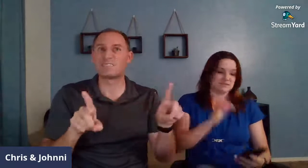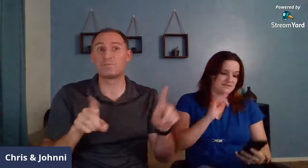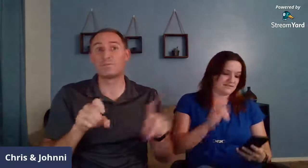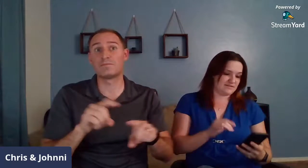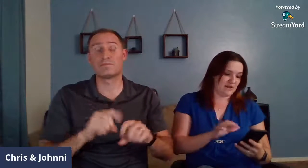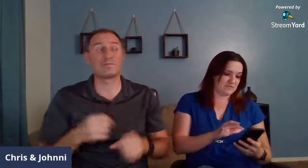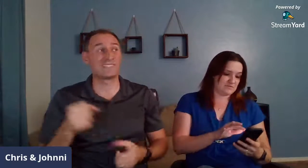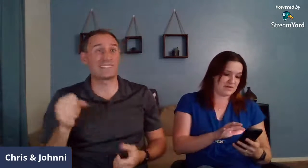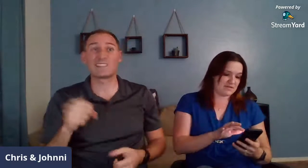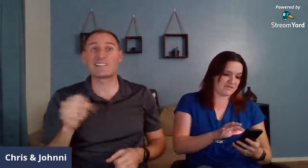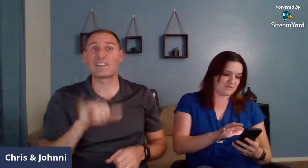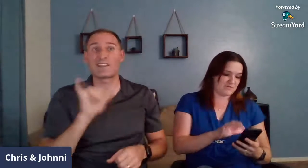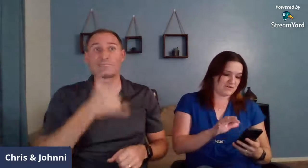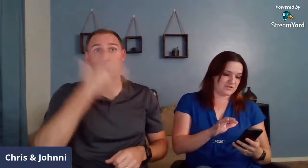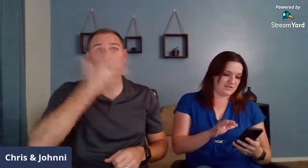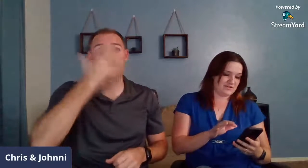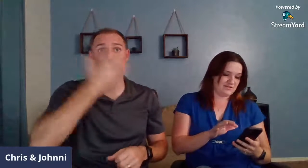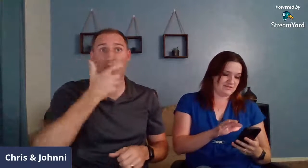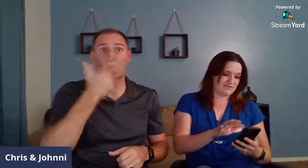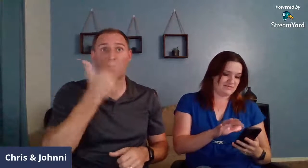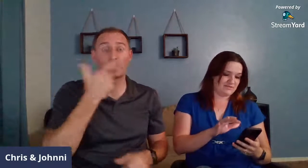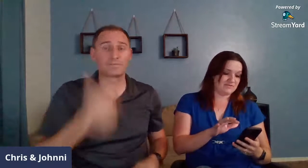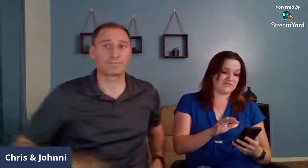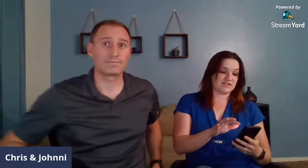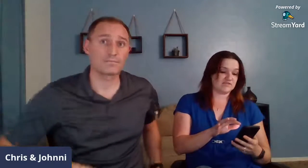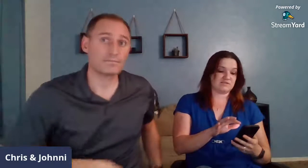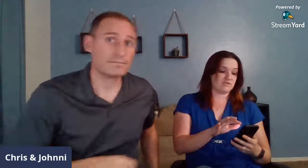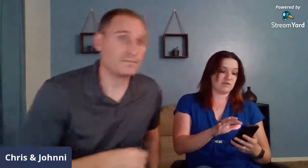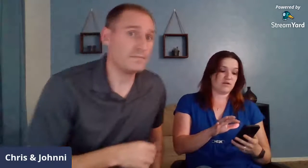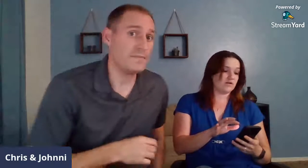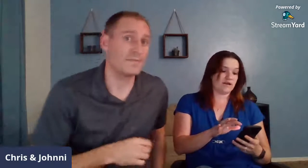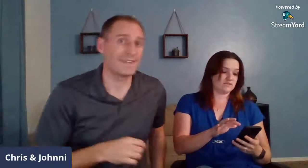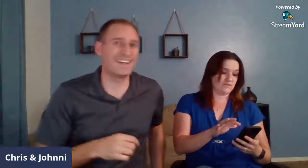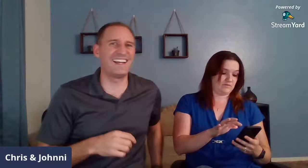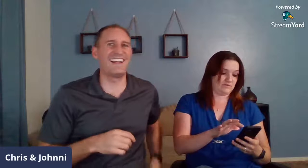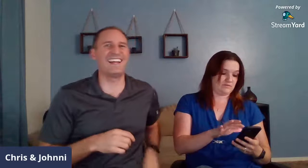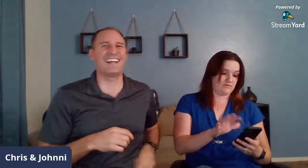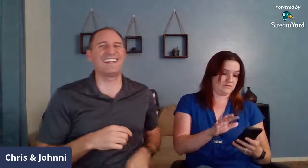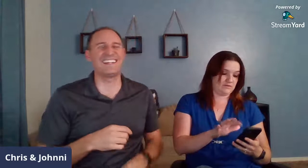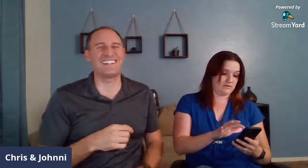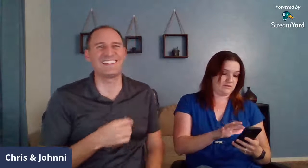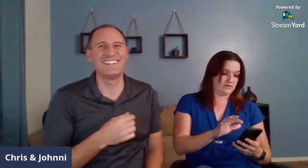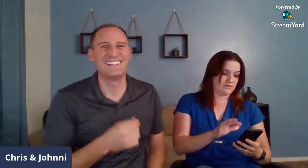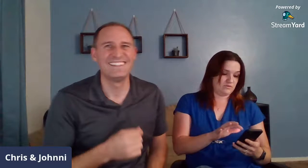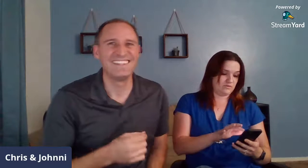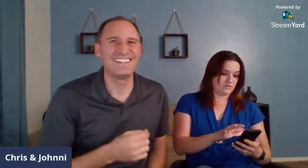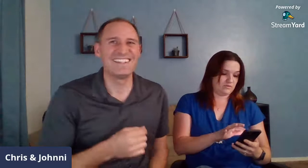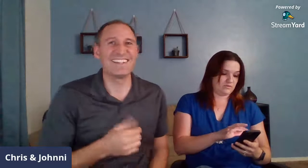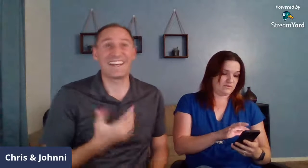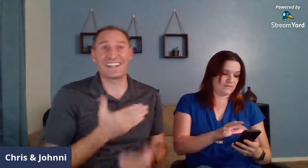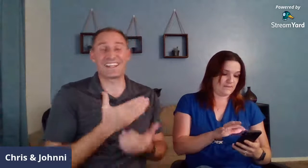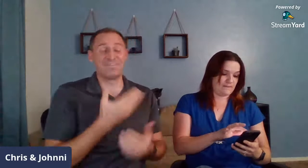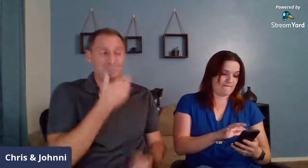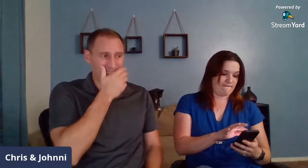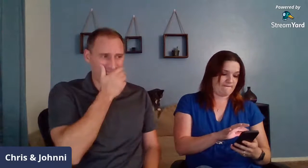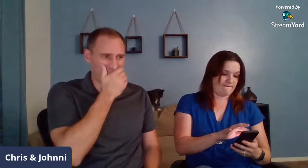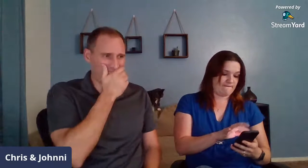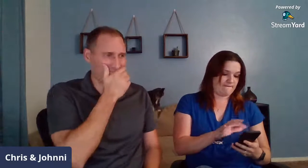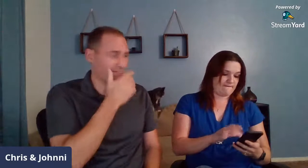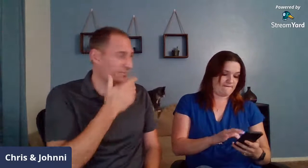was pretty amazing to watch. And it was funny too because they were getting all kinds of it. yeah, and here I